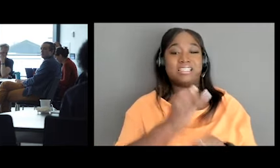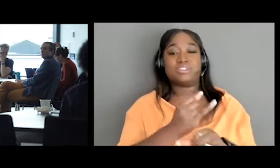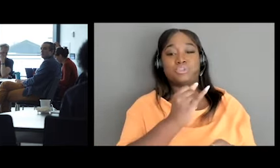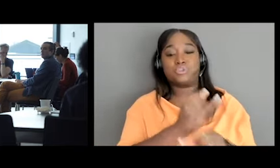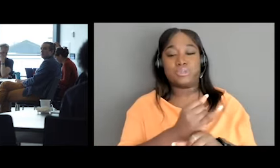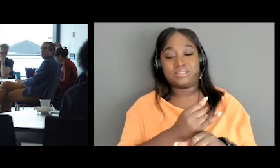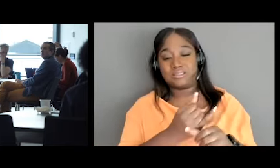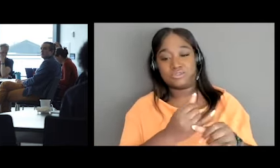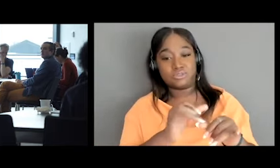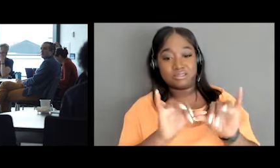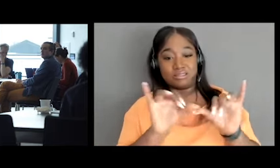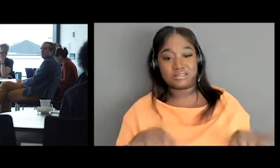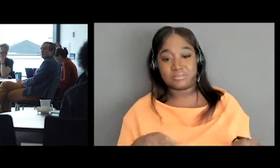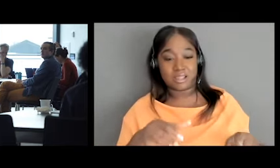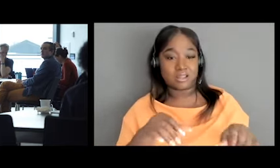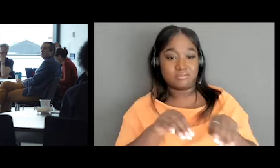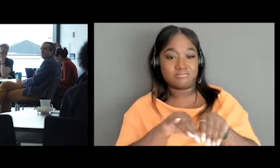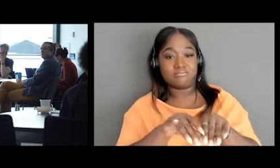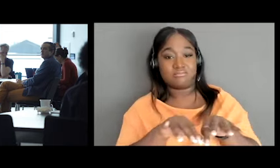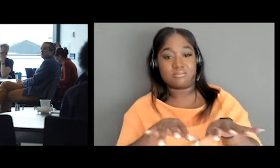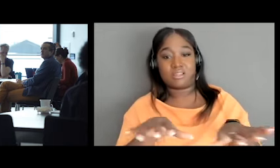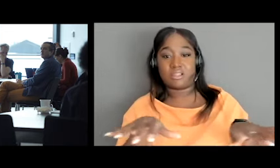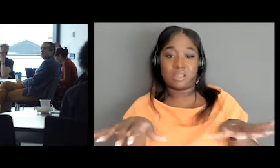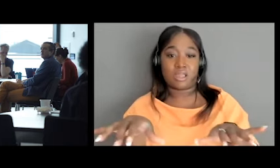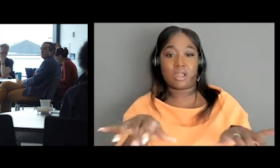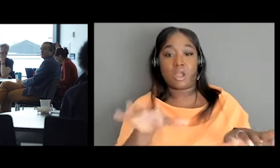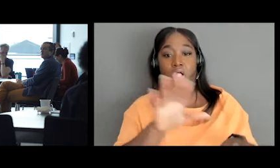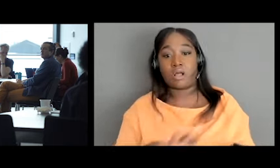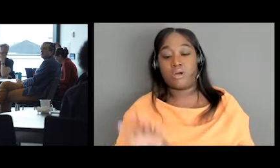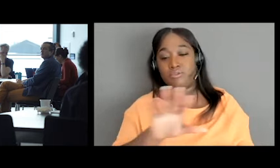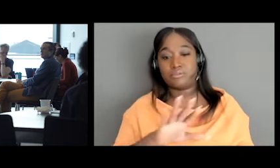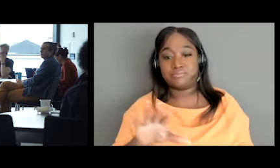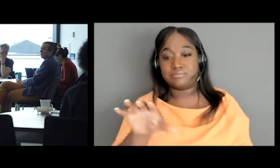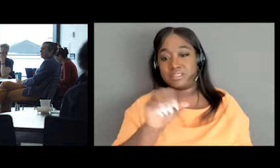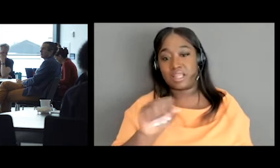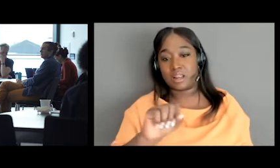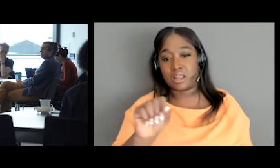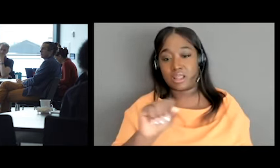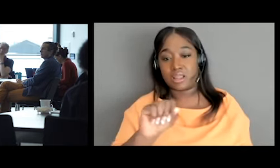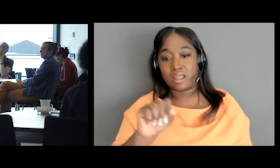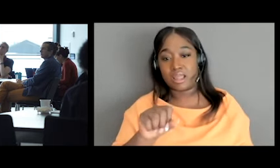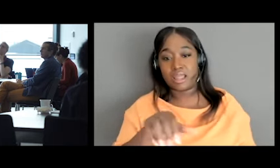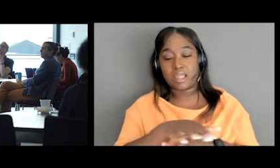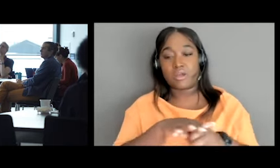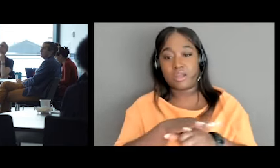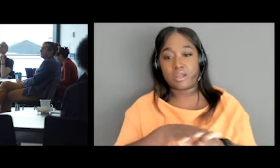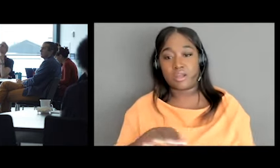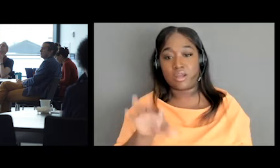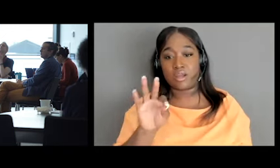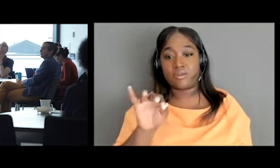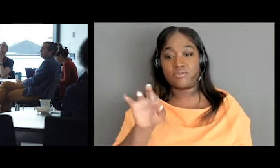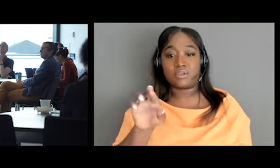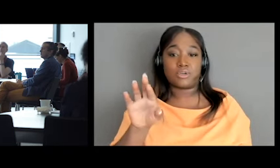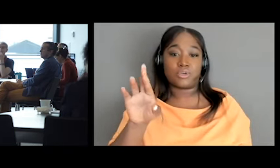Seattle area, Faircrest in Shoreline was a residential center for people with